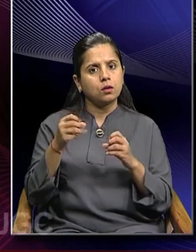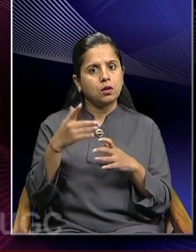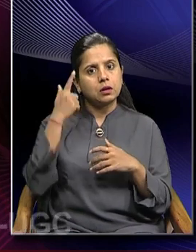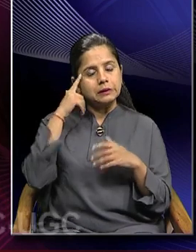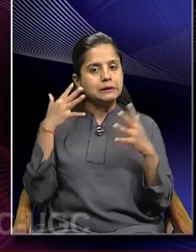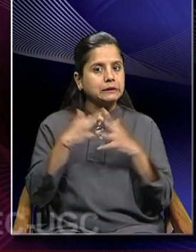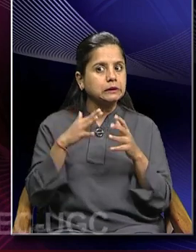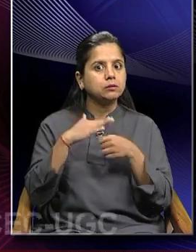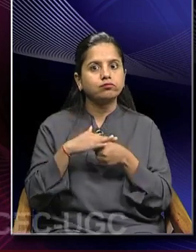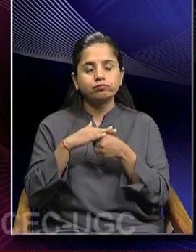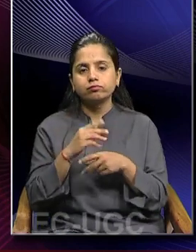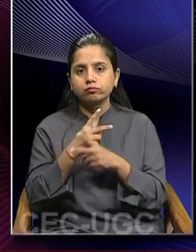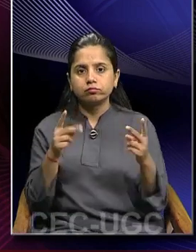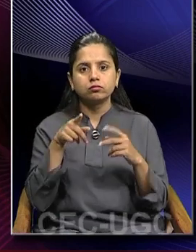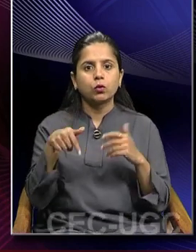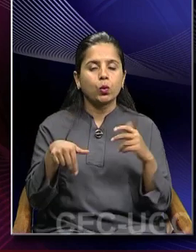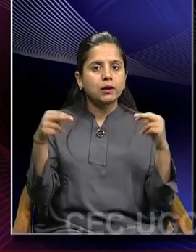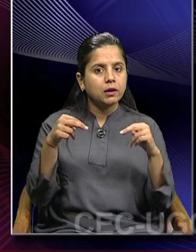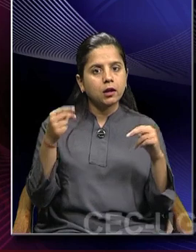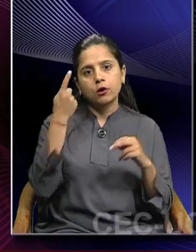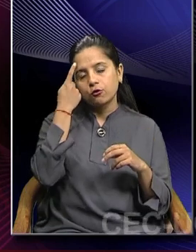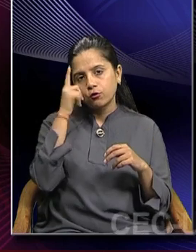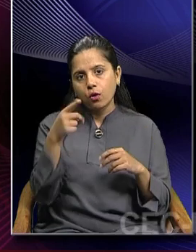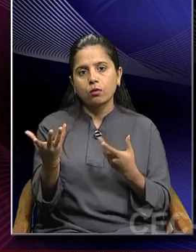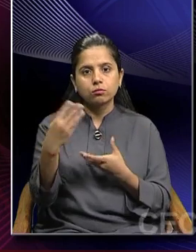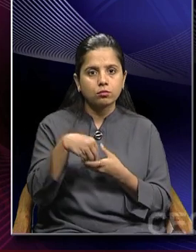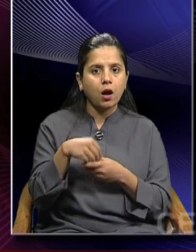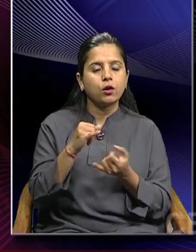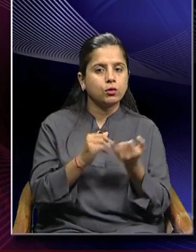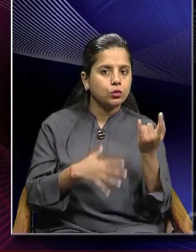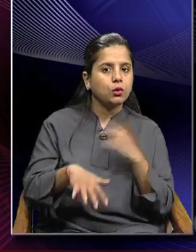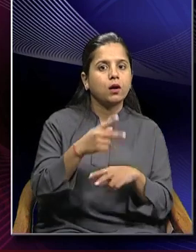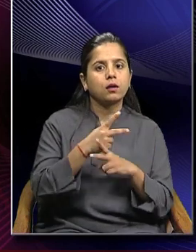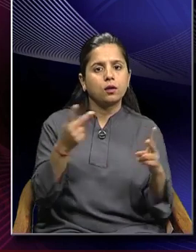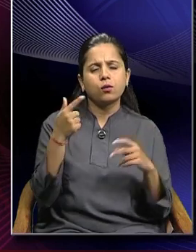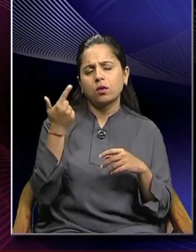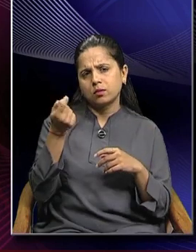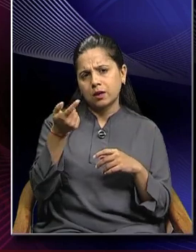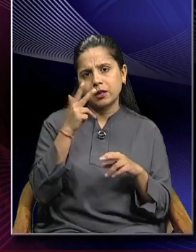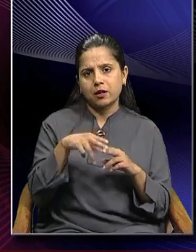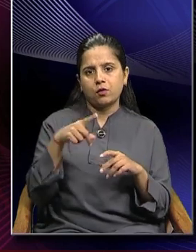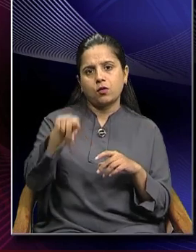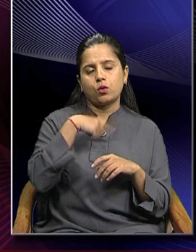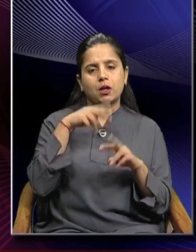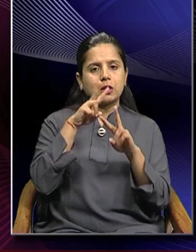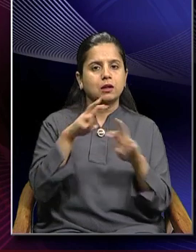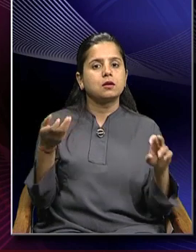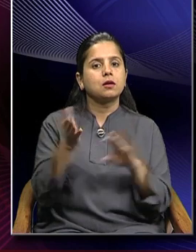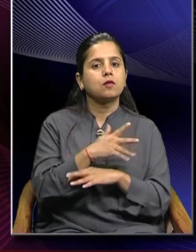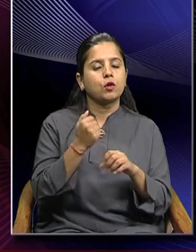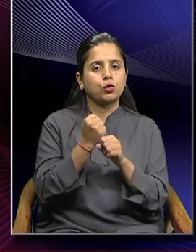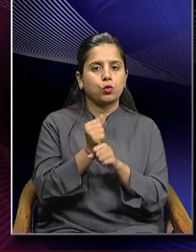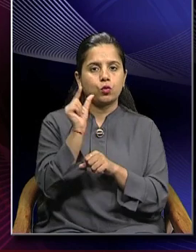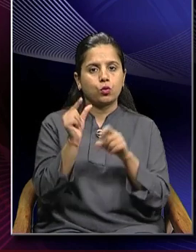stressing the on the need for an integrative view of society. For instance, if I take a research by